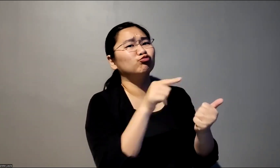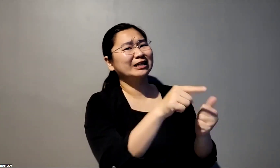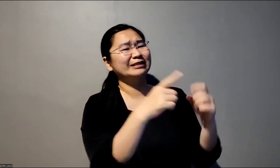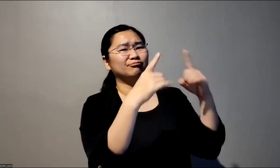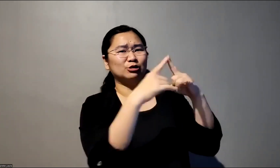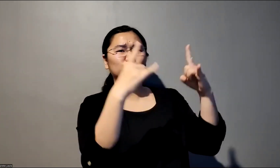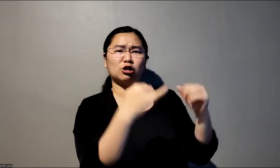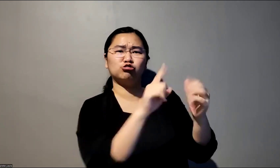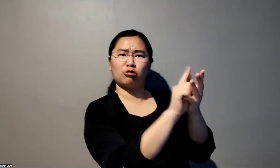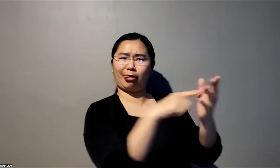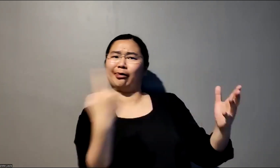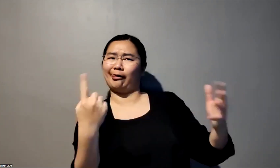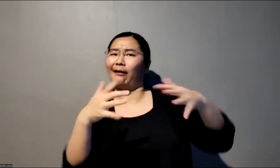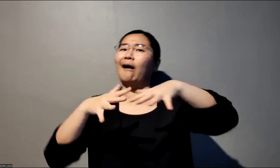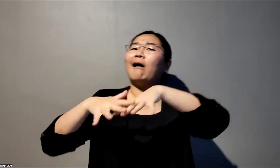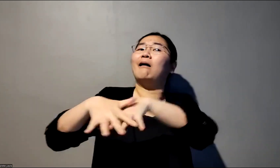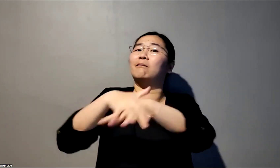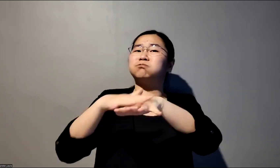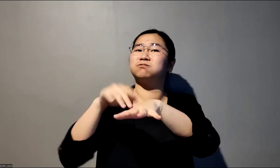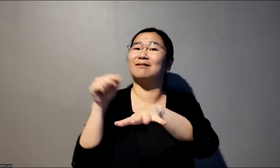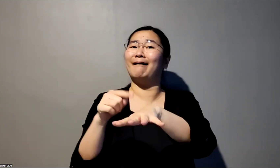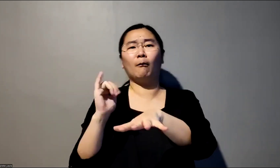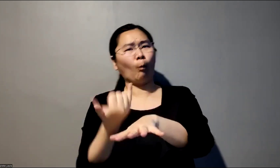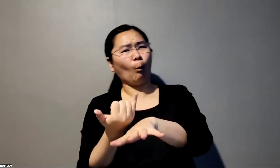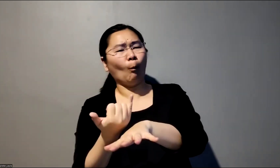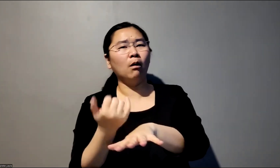convention. For example,